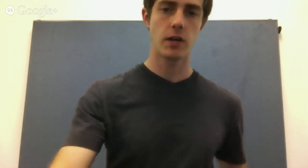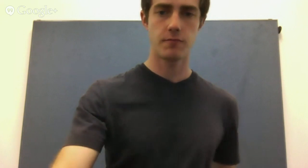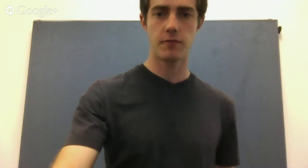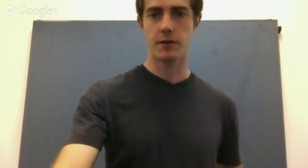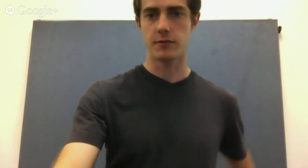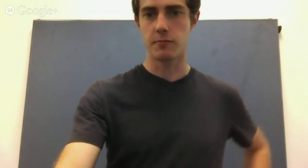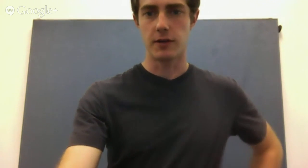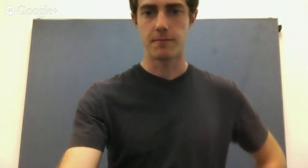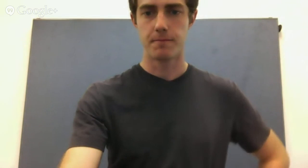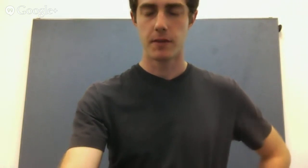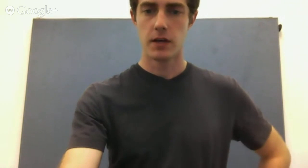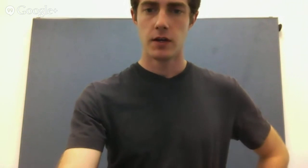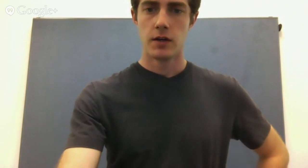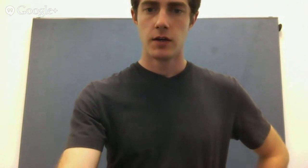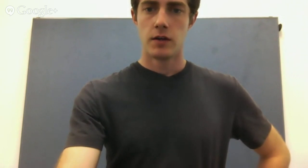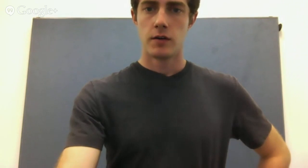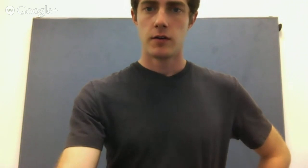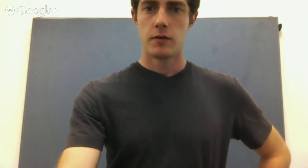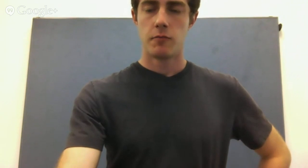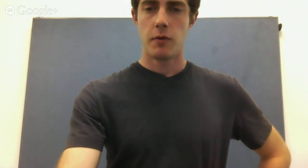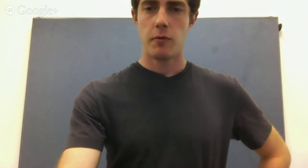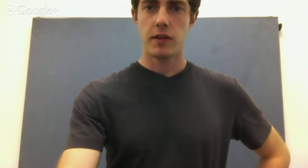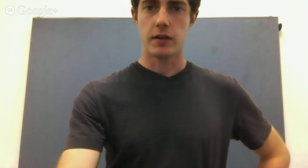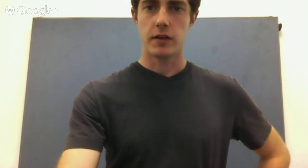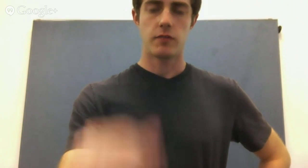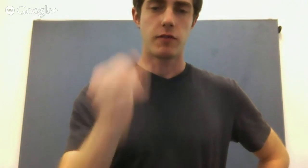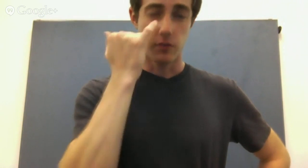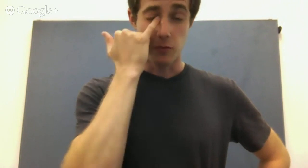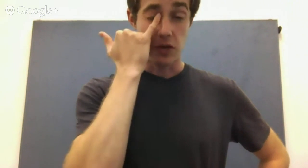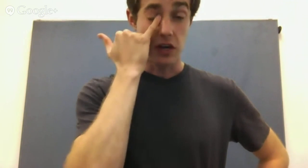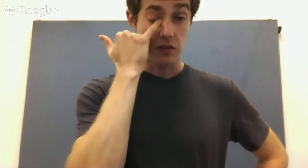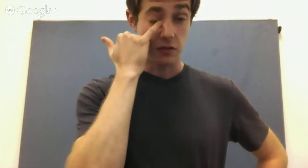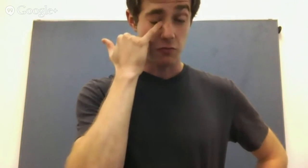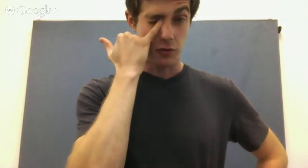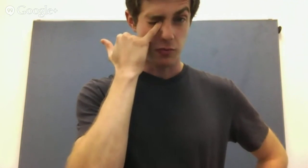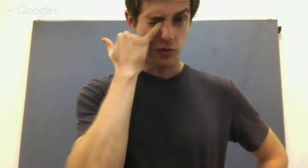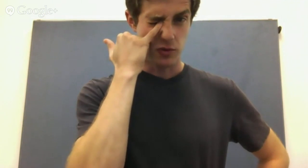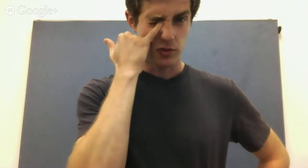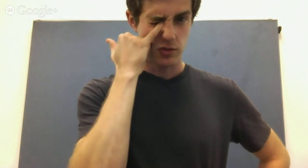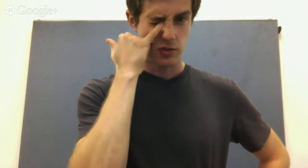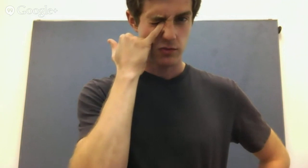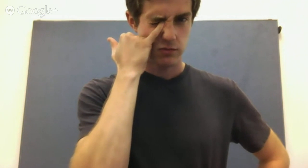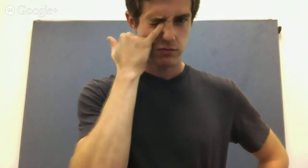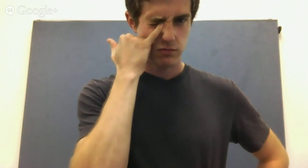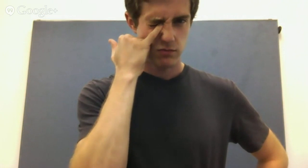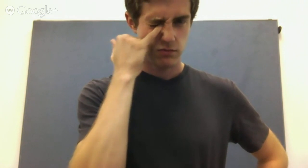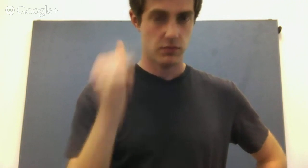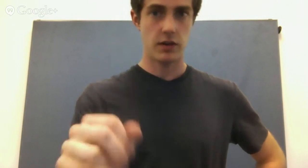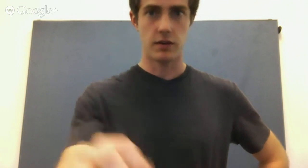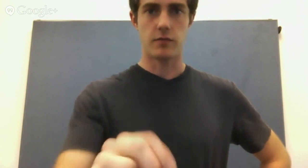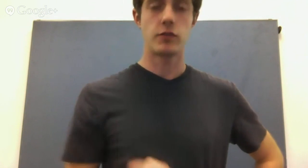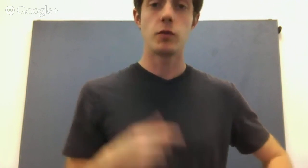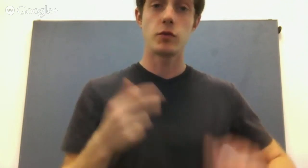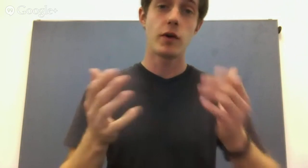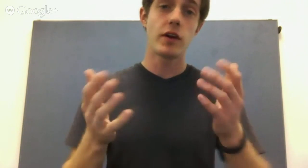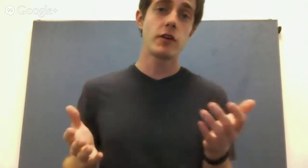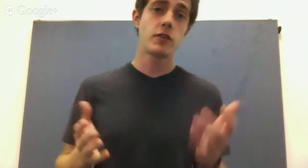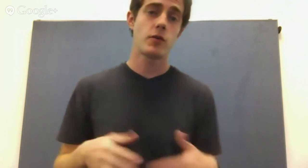I'll figure something out. Maybe if I do the PDFs in multiple. I don't know. Do any of y'all know of